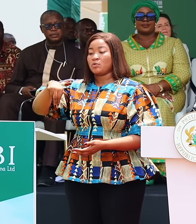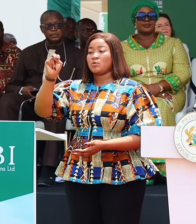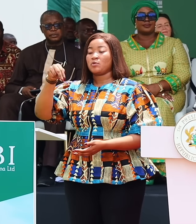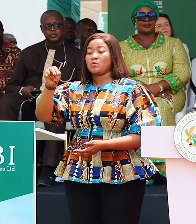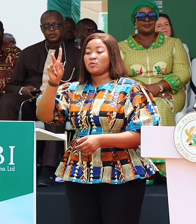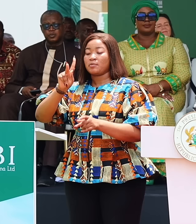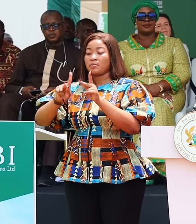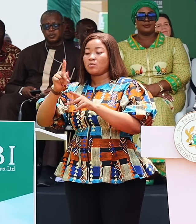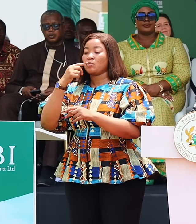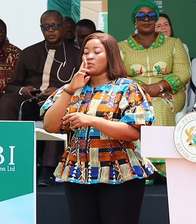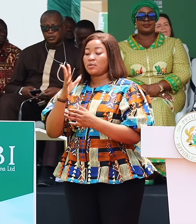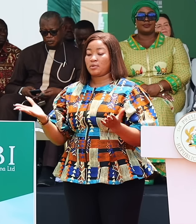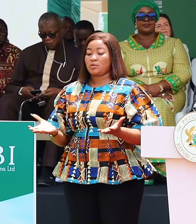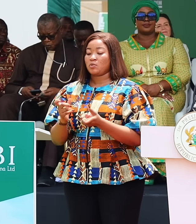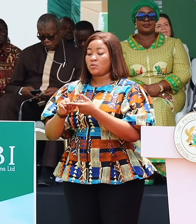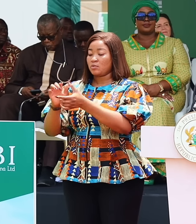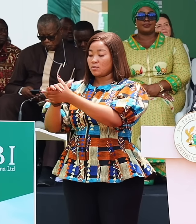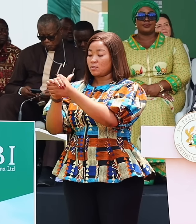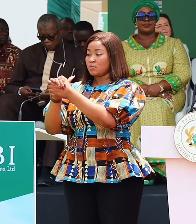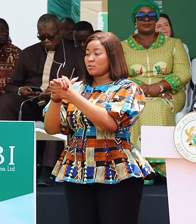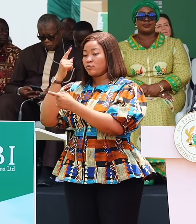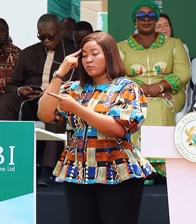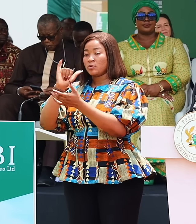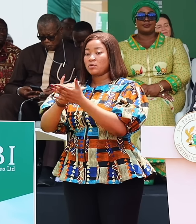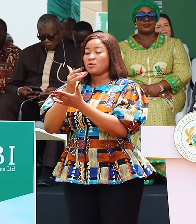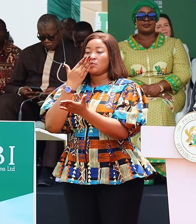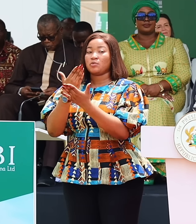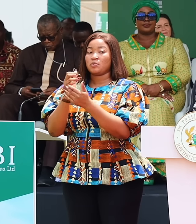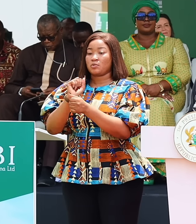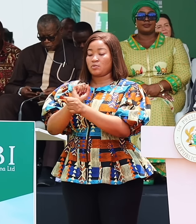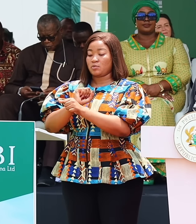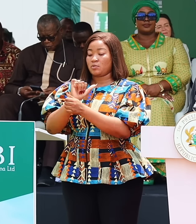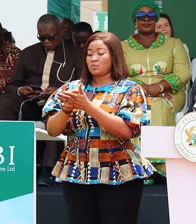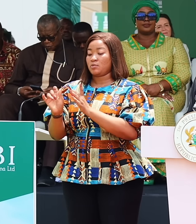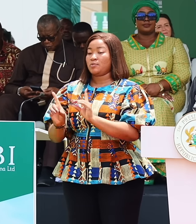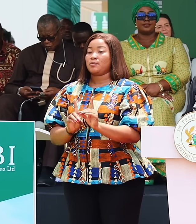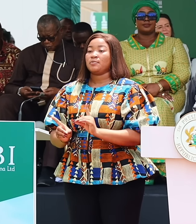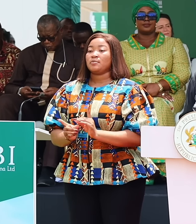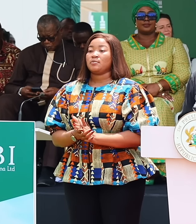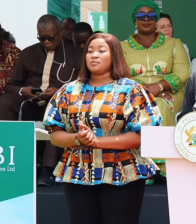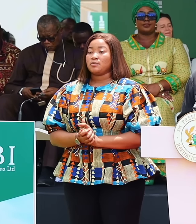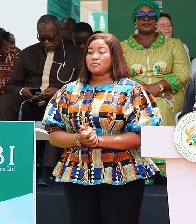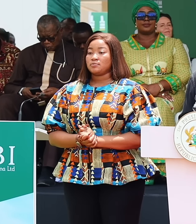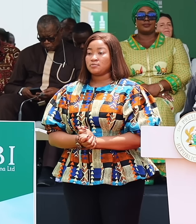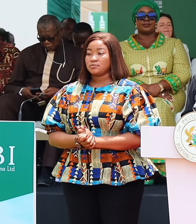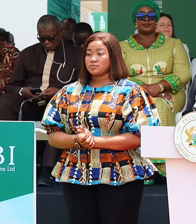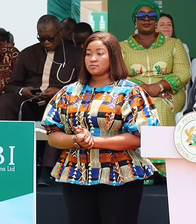here. I want to commend you for the great work that you're doing.